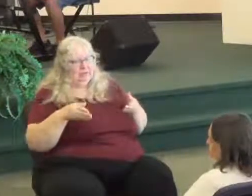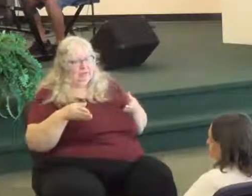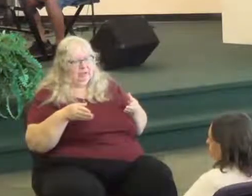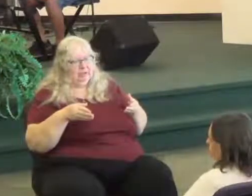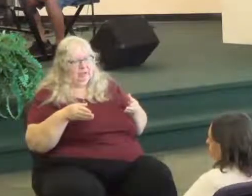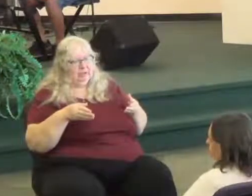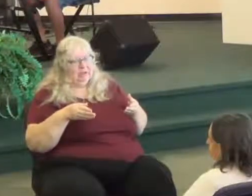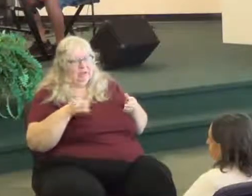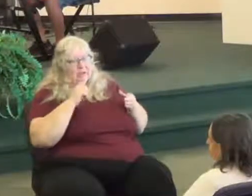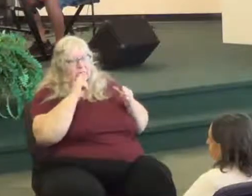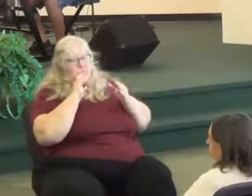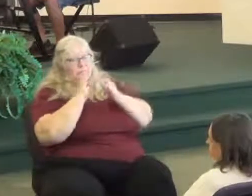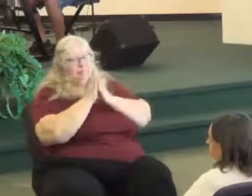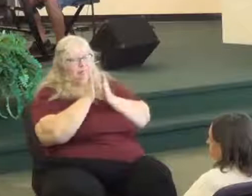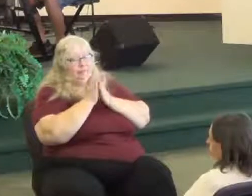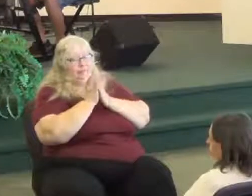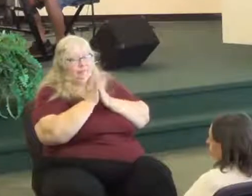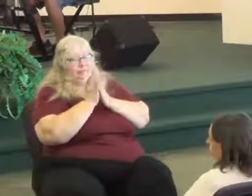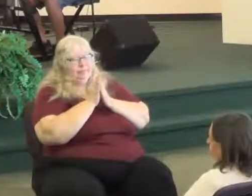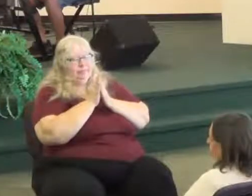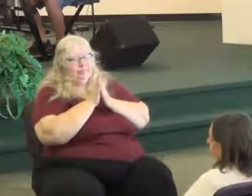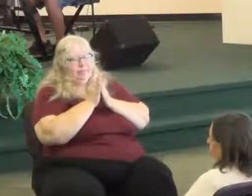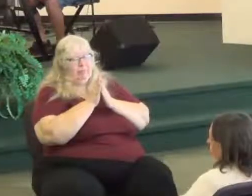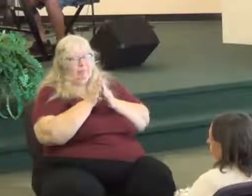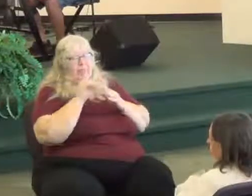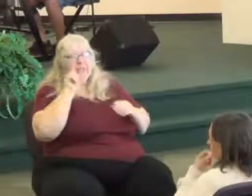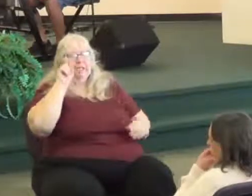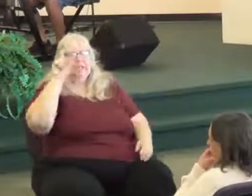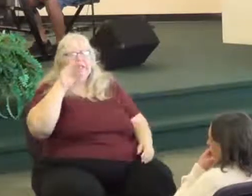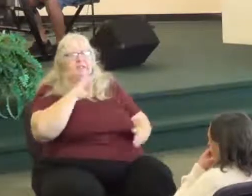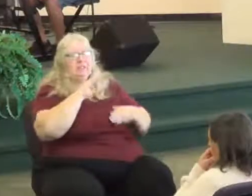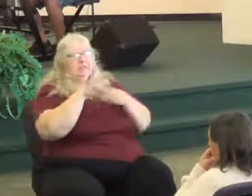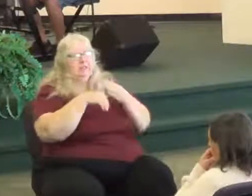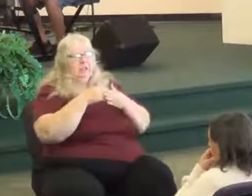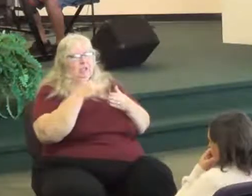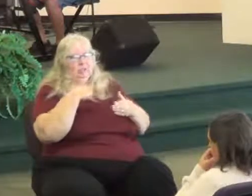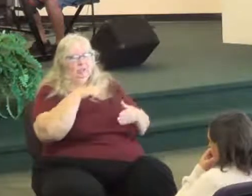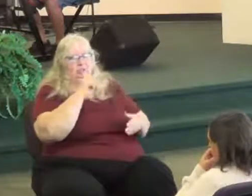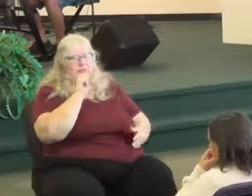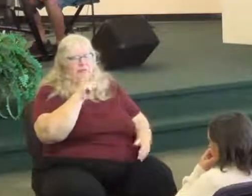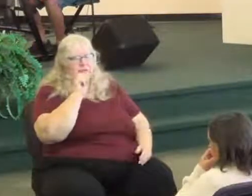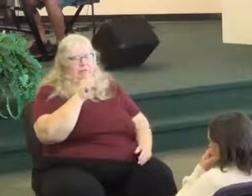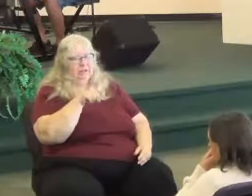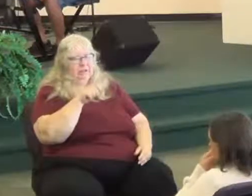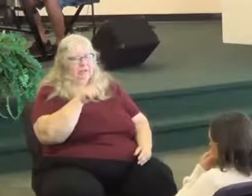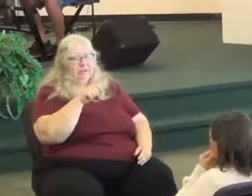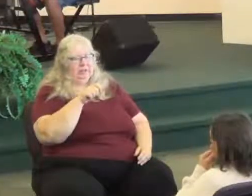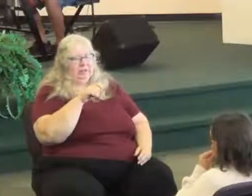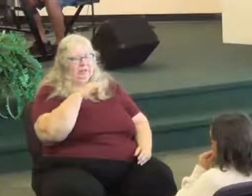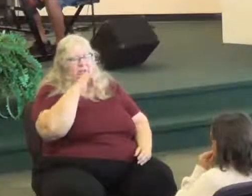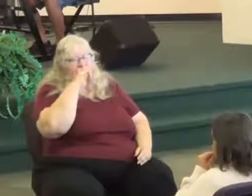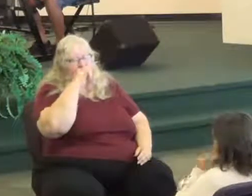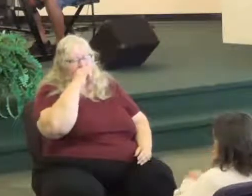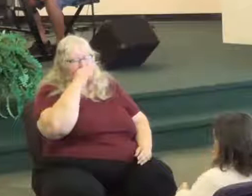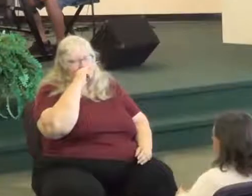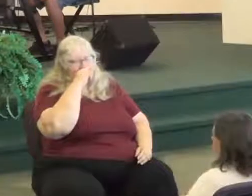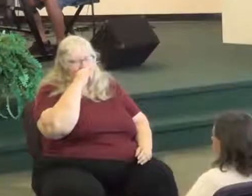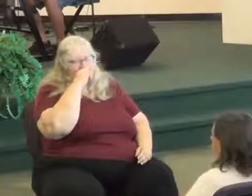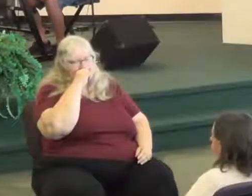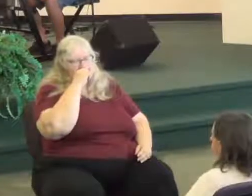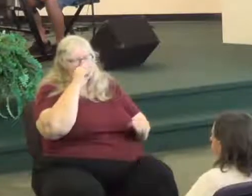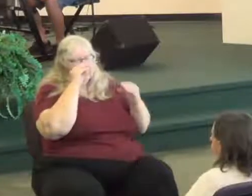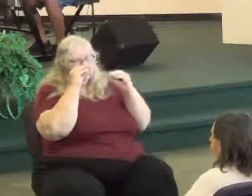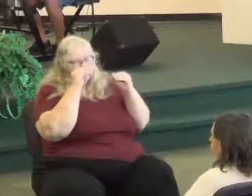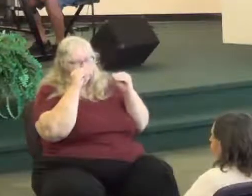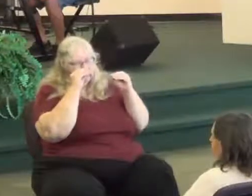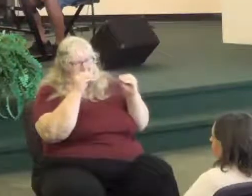And it's like Adam said, he's all we need. He's enough. And those kids are instilled in that,